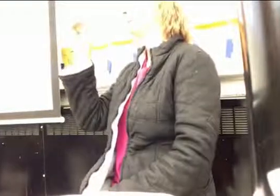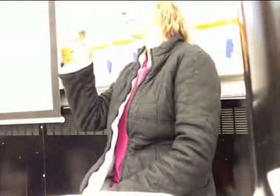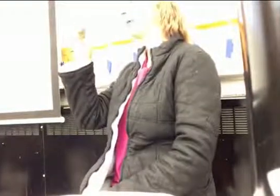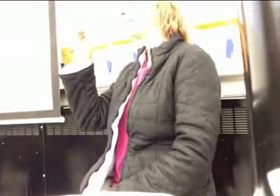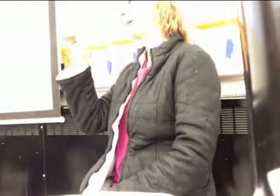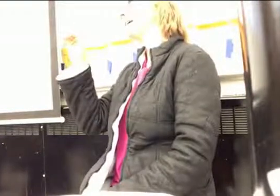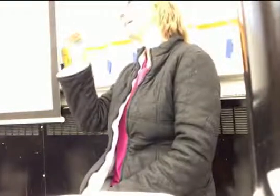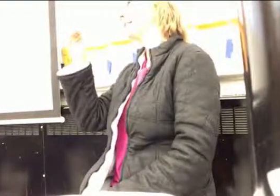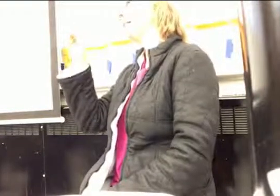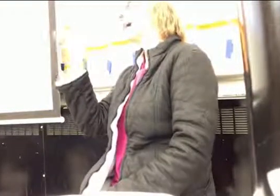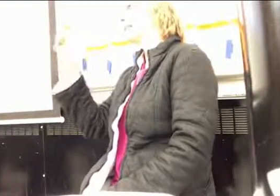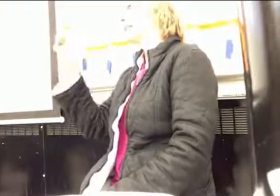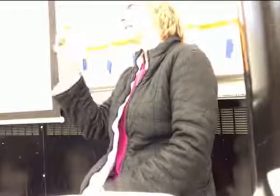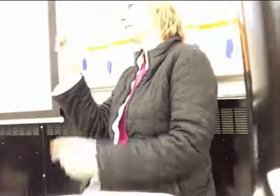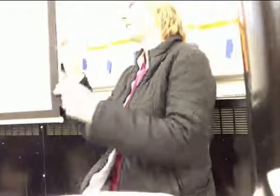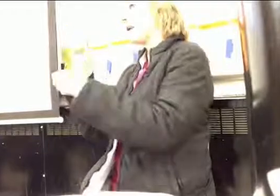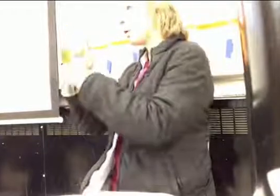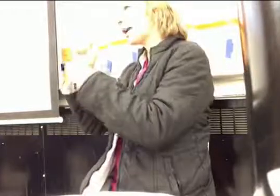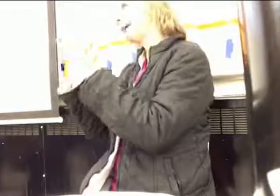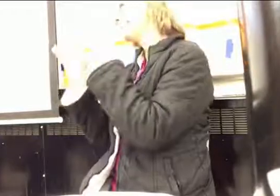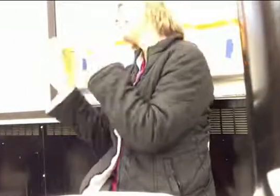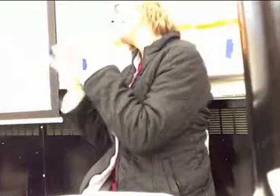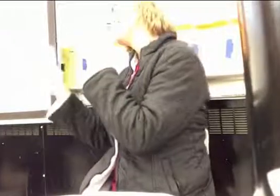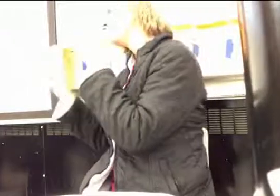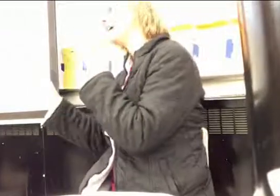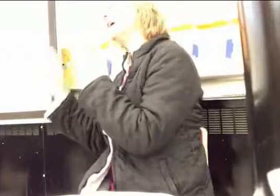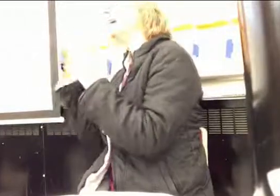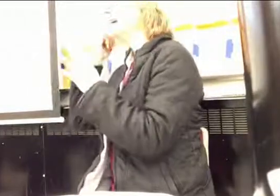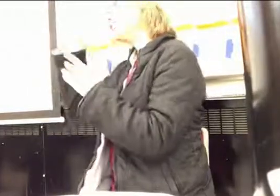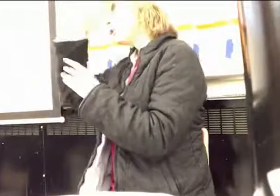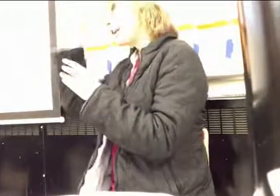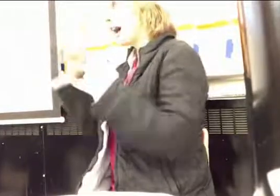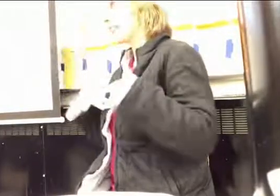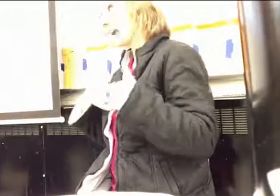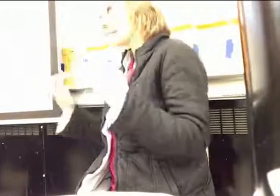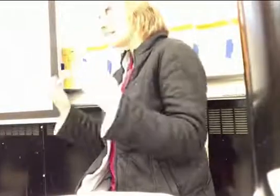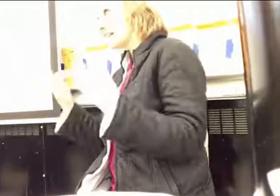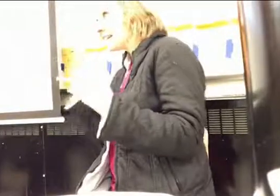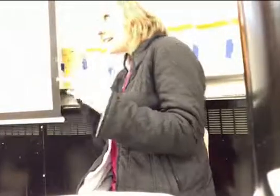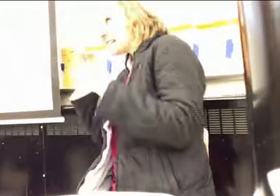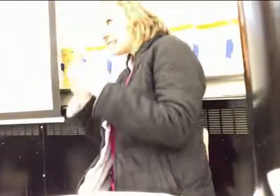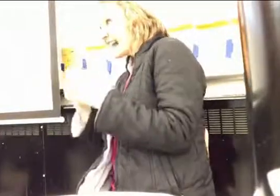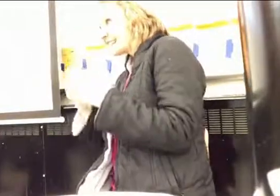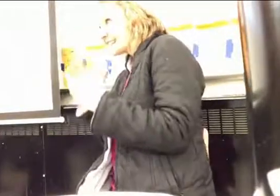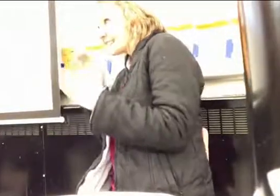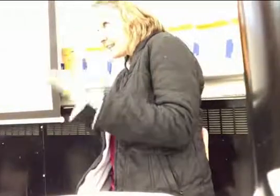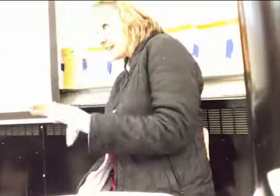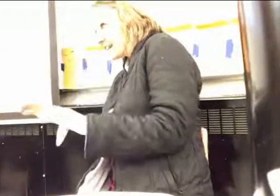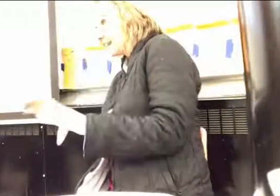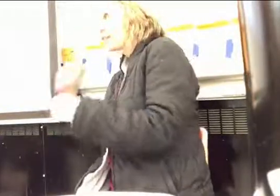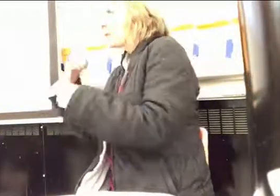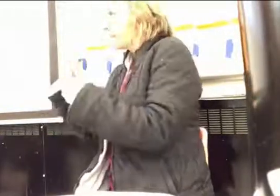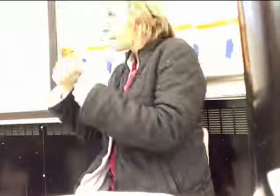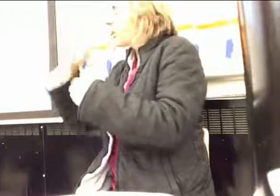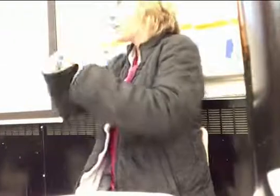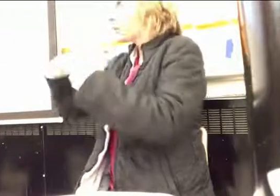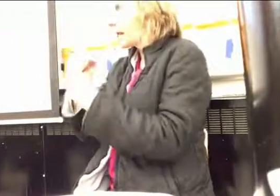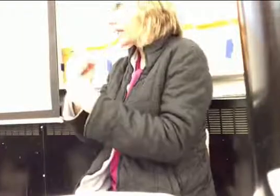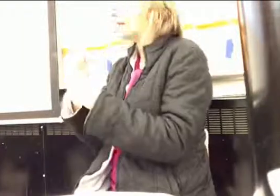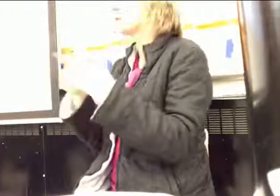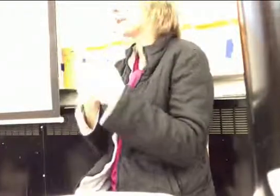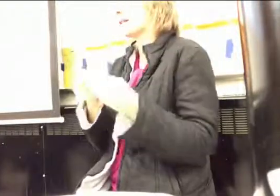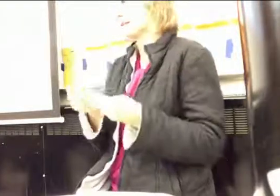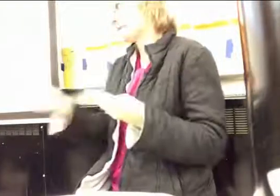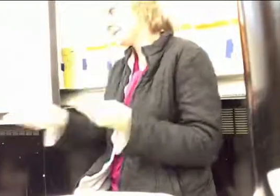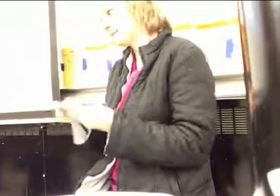right? Now, if you all of a sudden have magically forgotten the activity that we did in last class, right? We created an assembly line to be able to move it through.